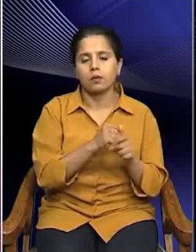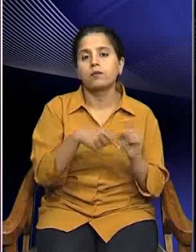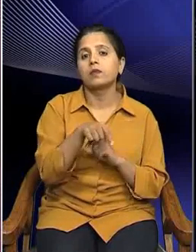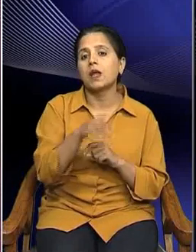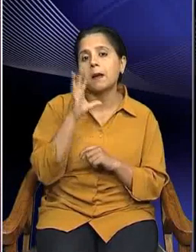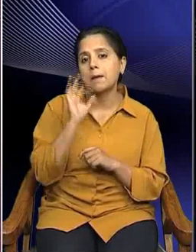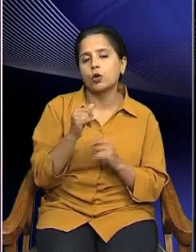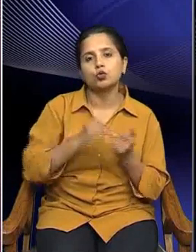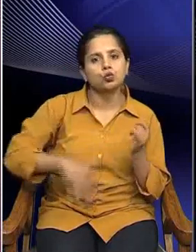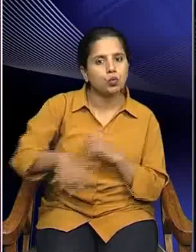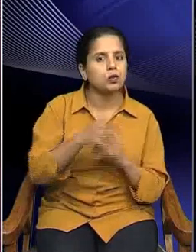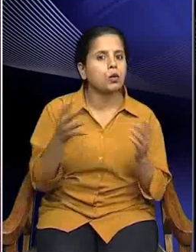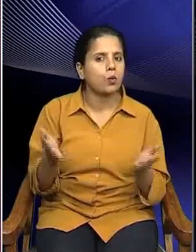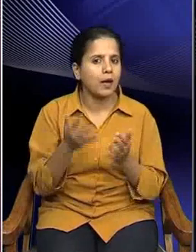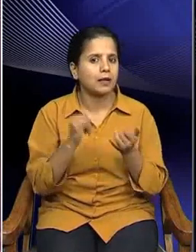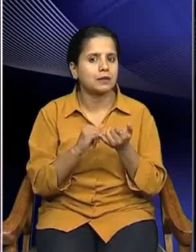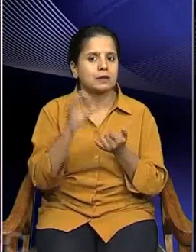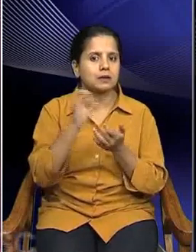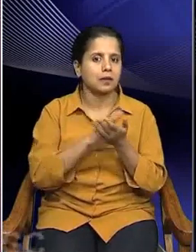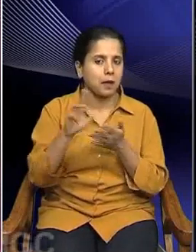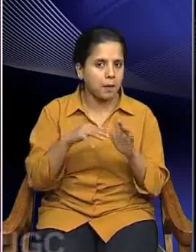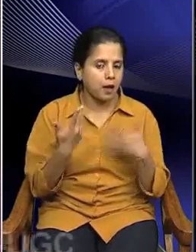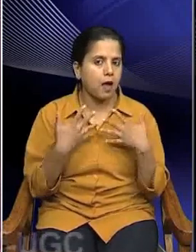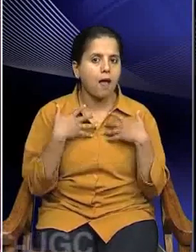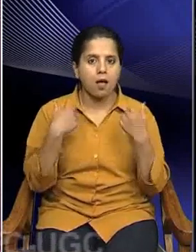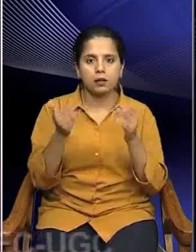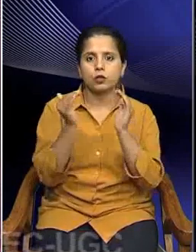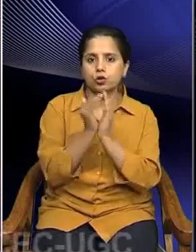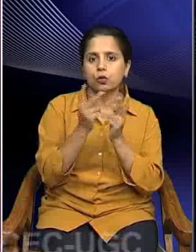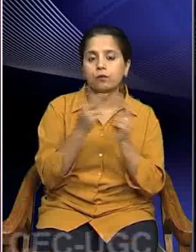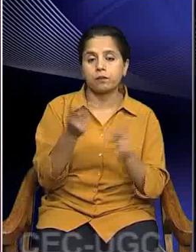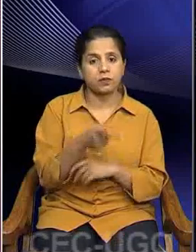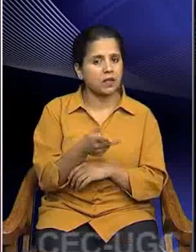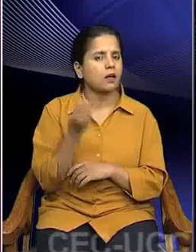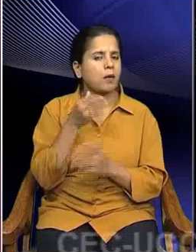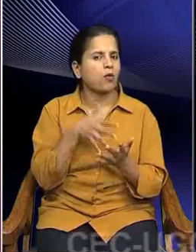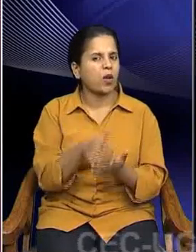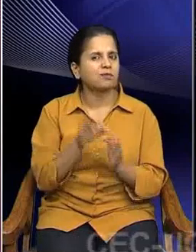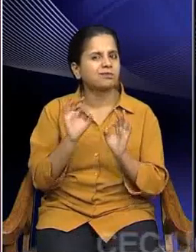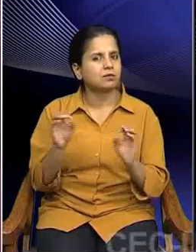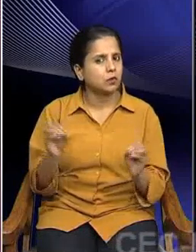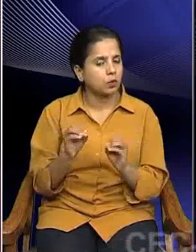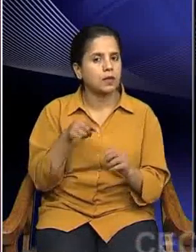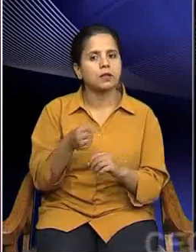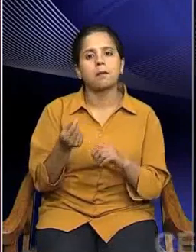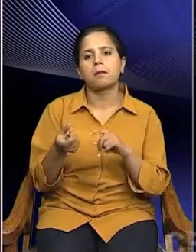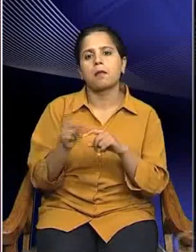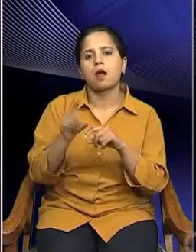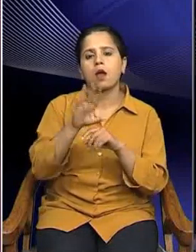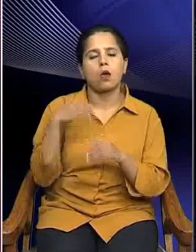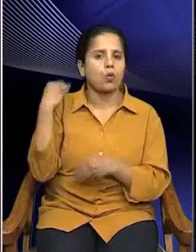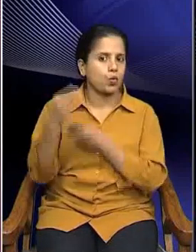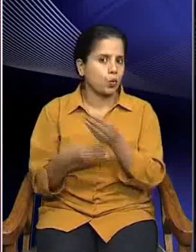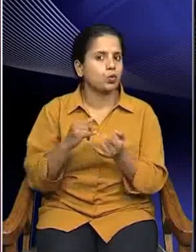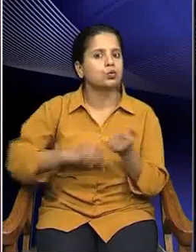the social welfare schemes, social health insurance, etc. are very weak. So there is an incentive in traditional